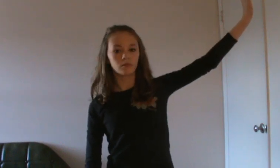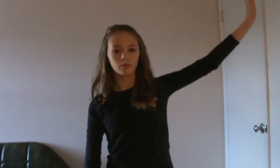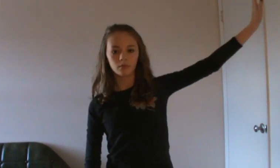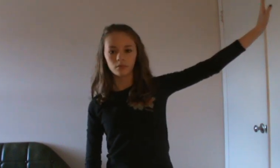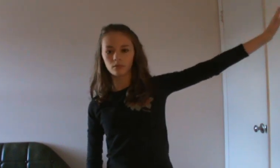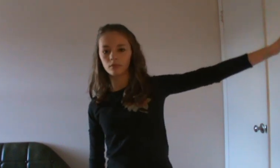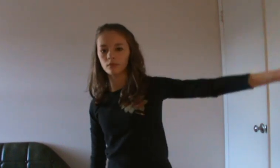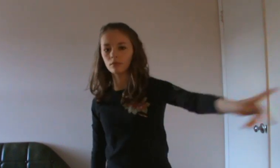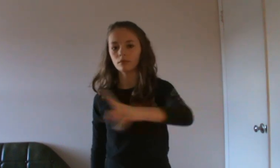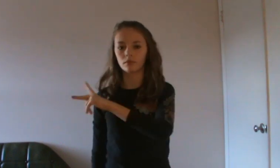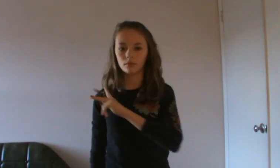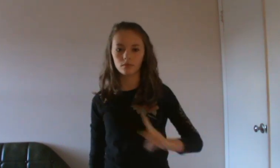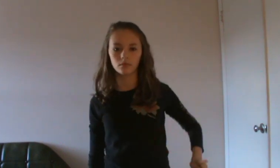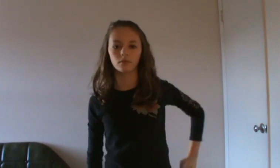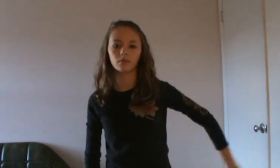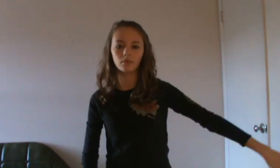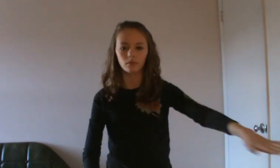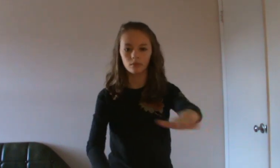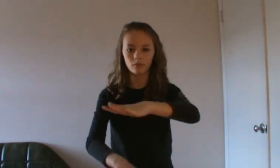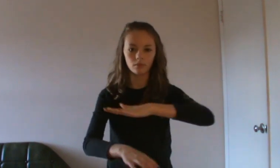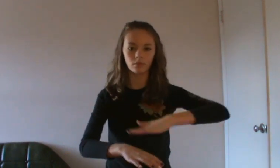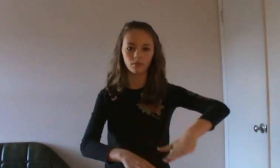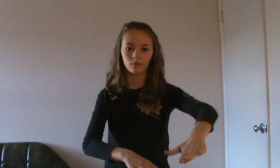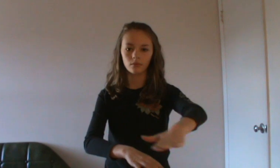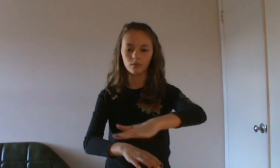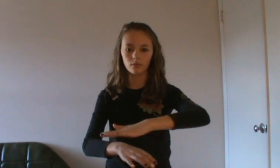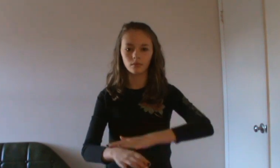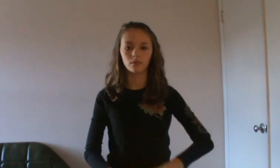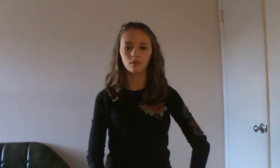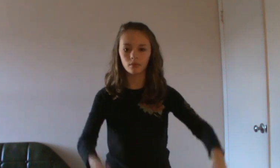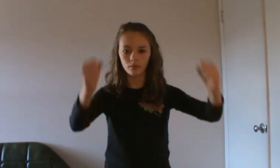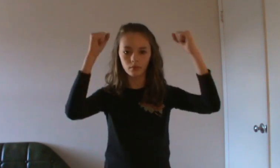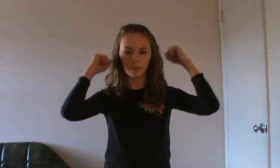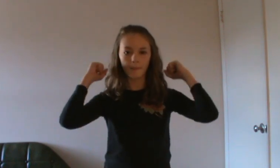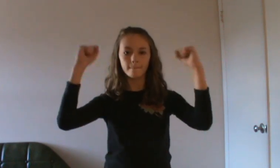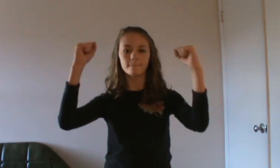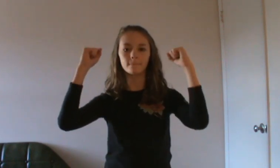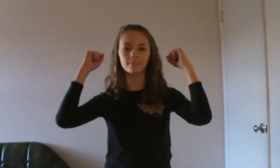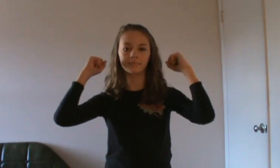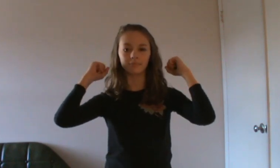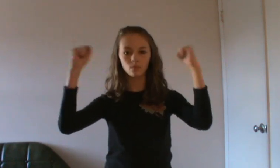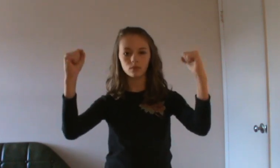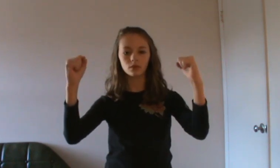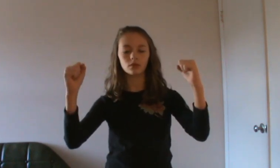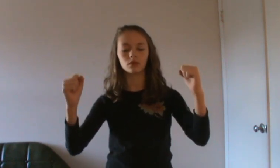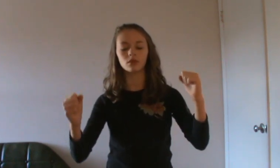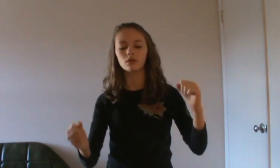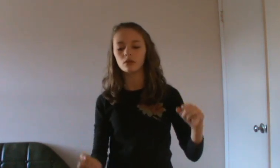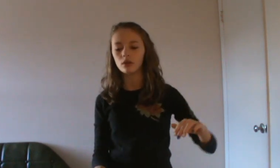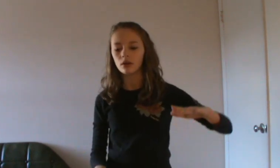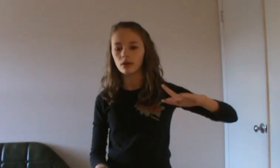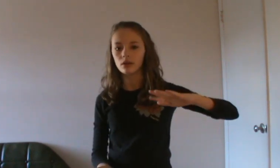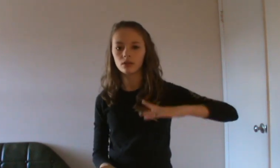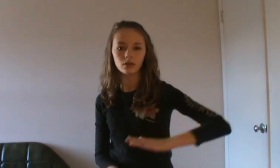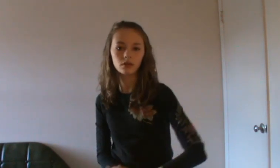is the kingdom and the power and the